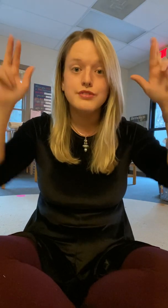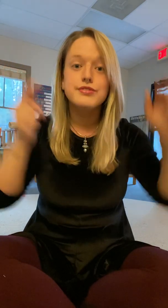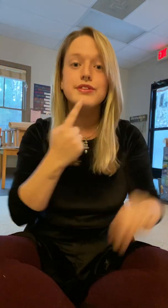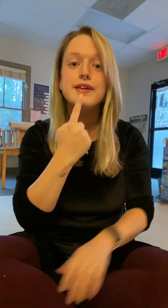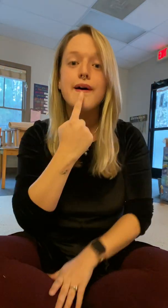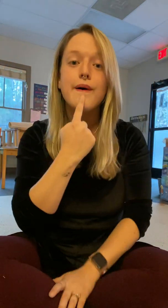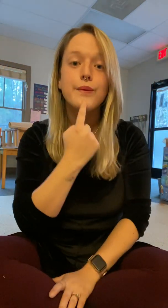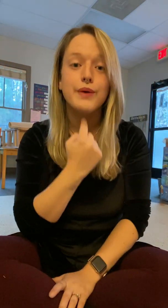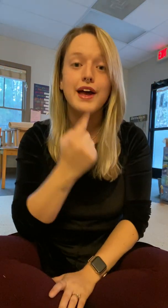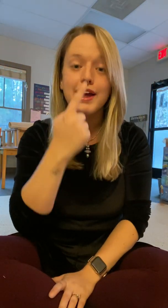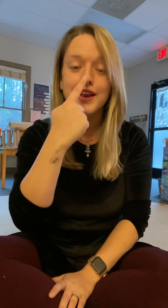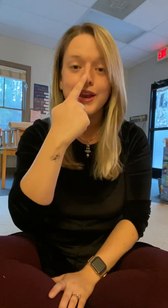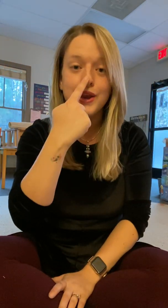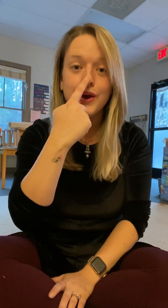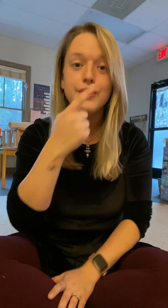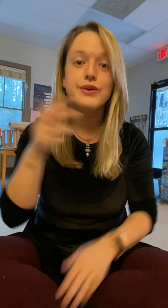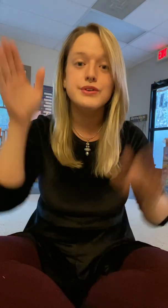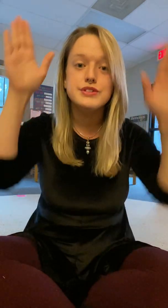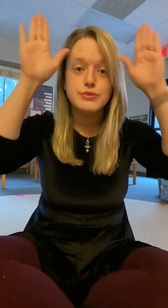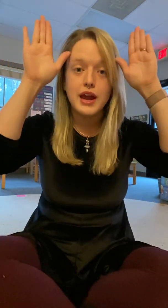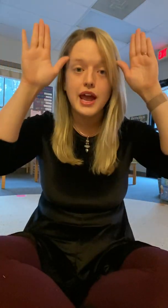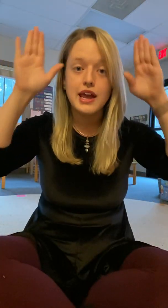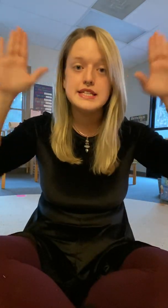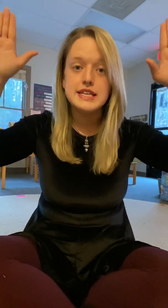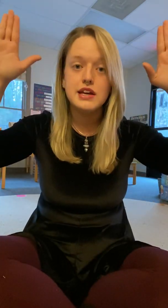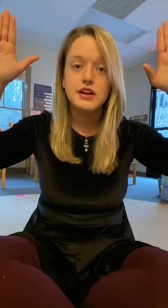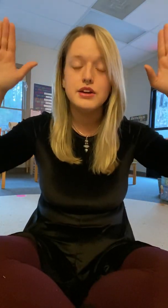Rudolph the red-nosed reindeer,